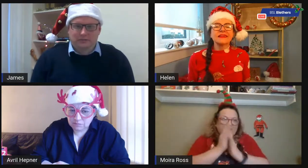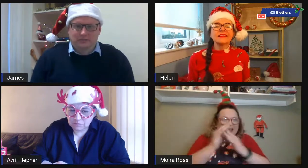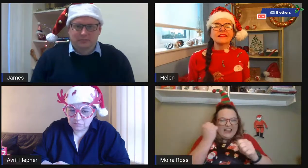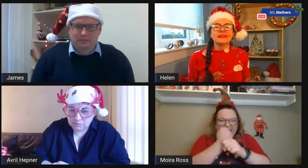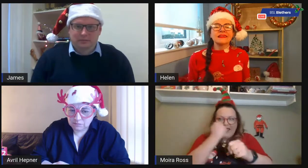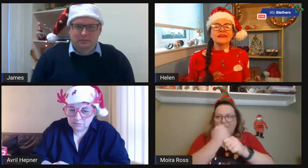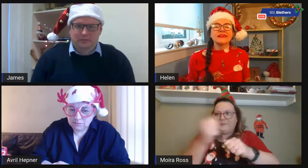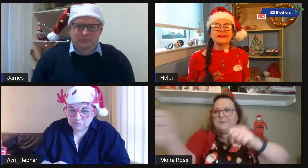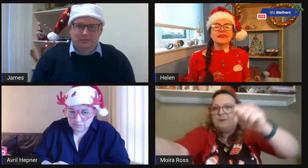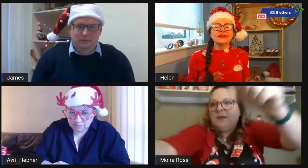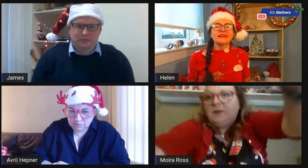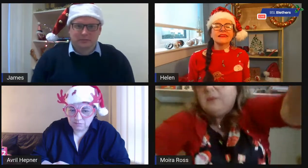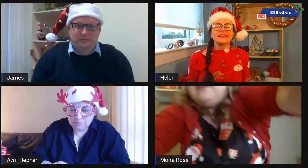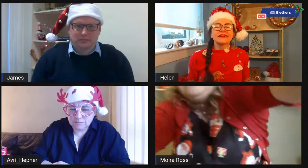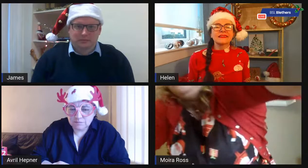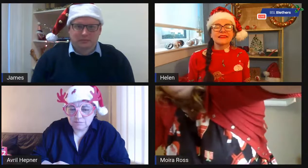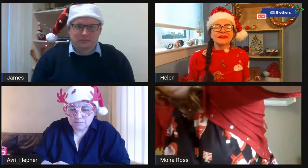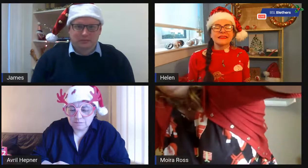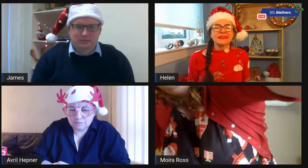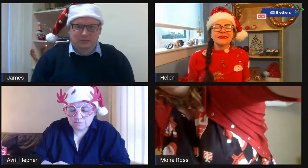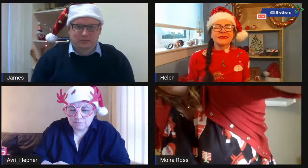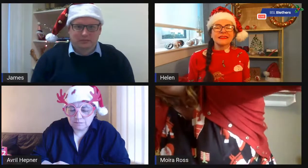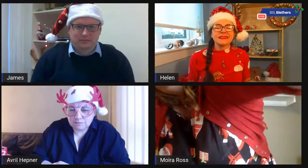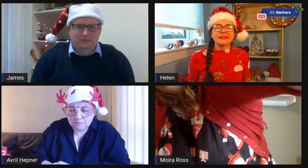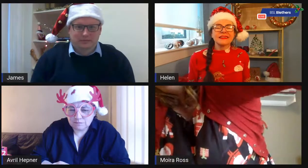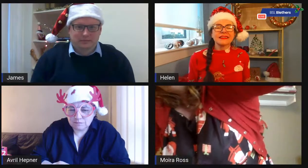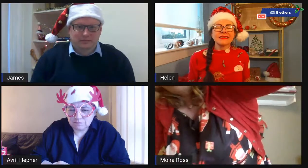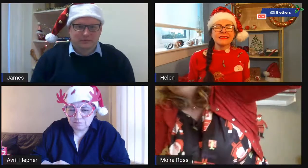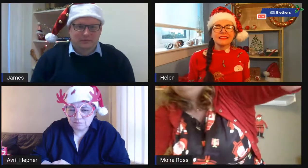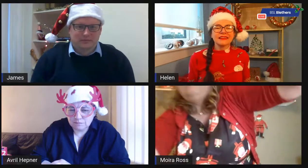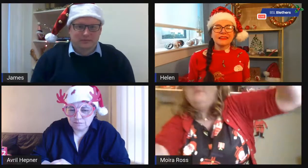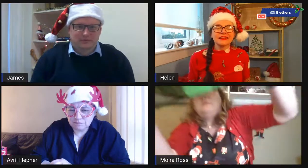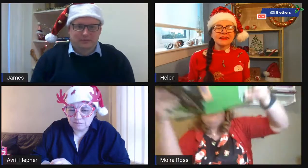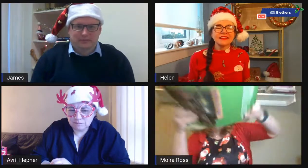really, I bought this years ago, and this is just great fun to play.